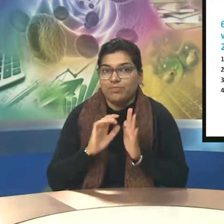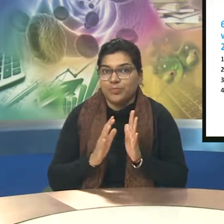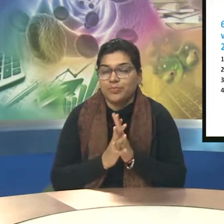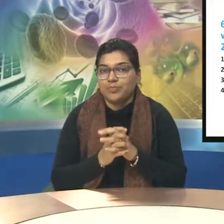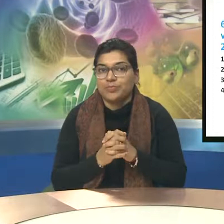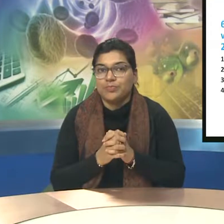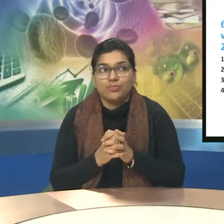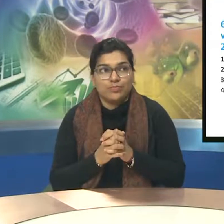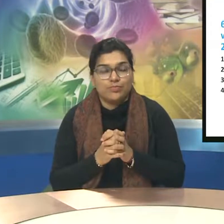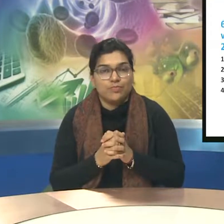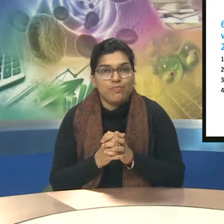Please write it.